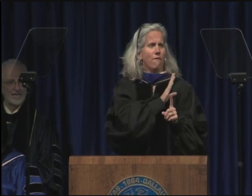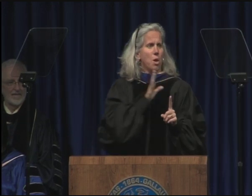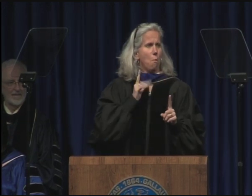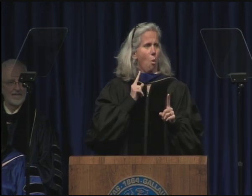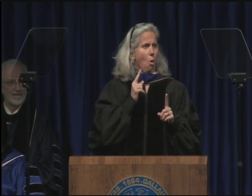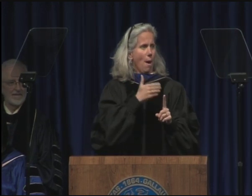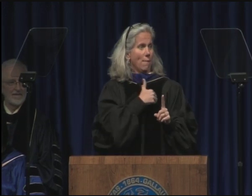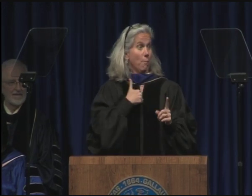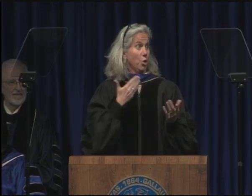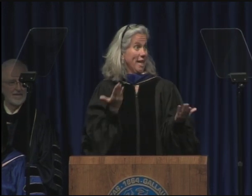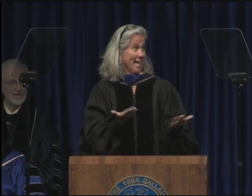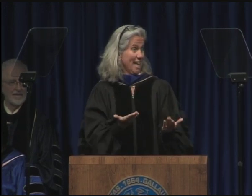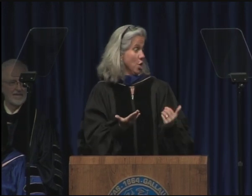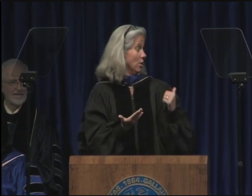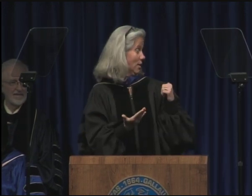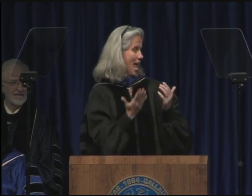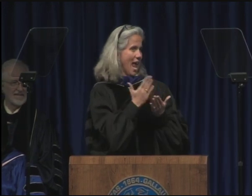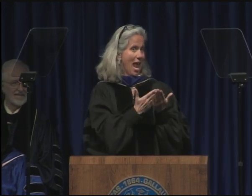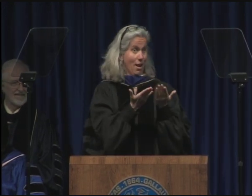member joins me